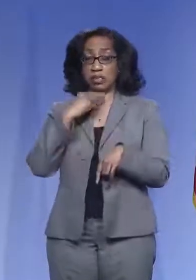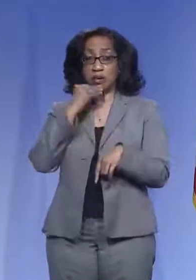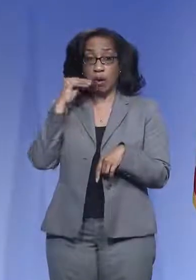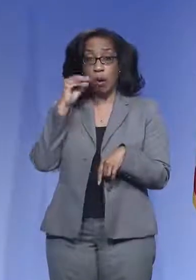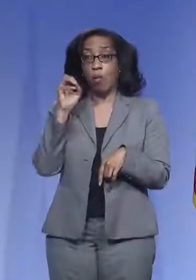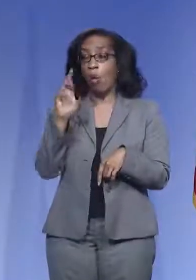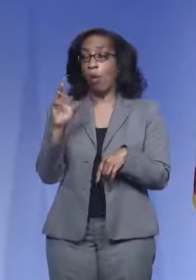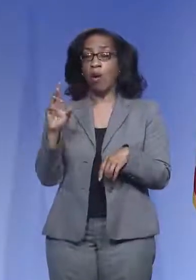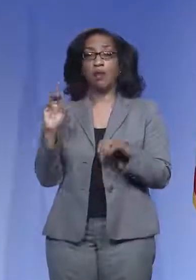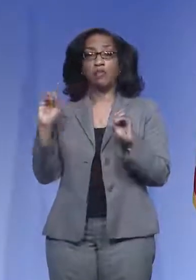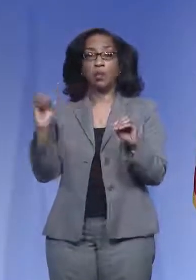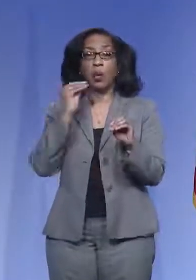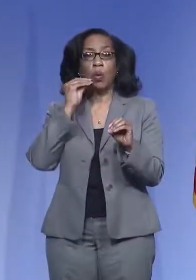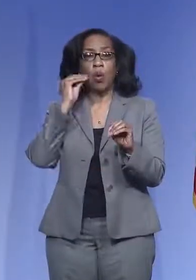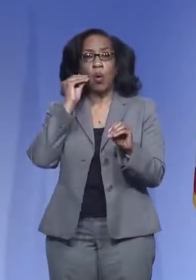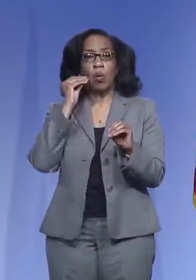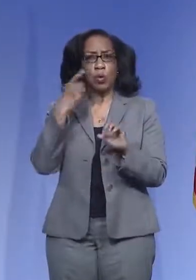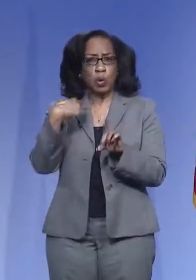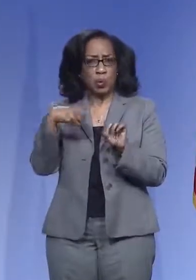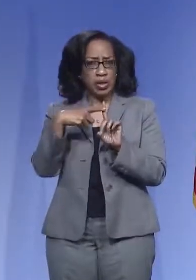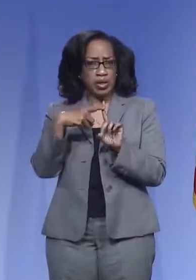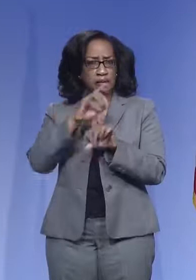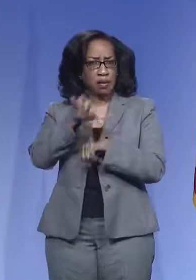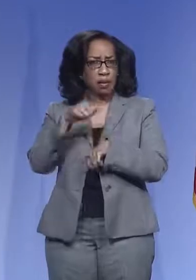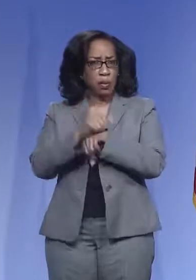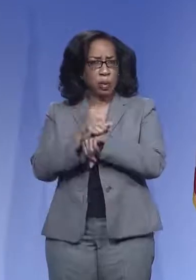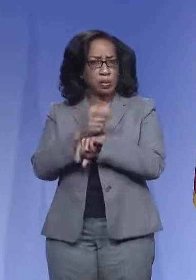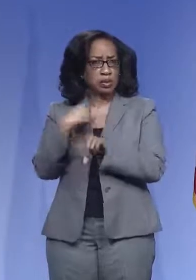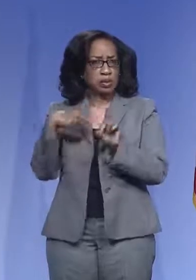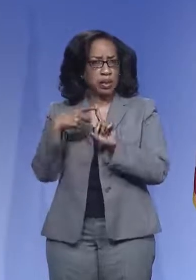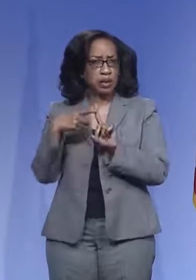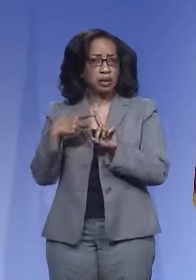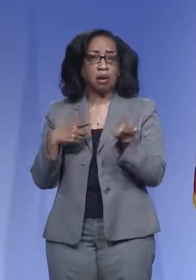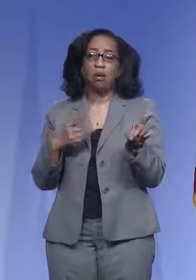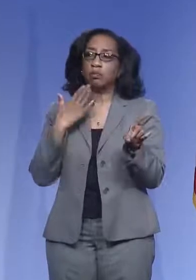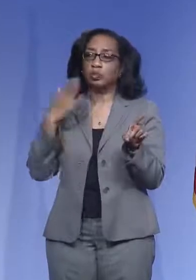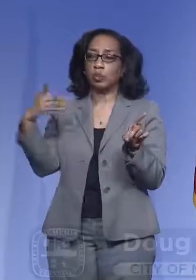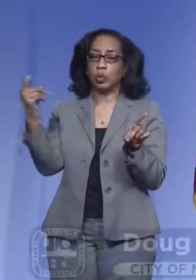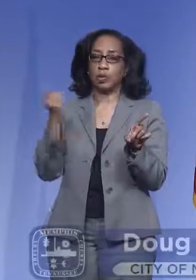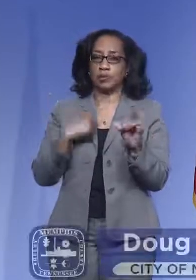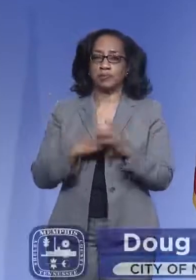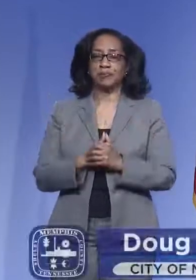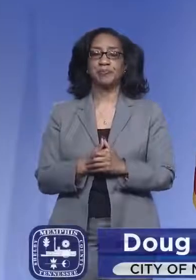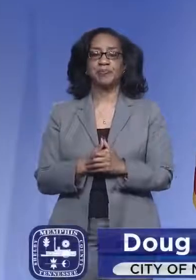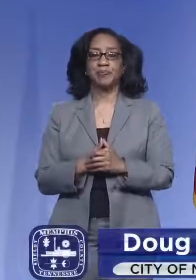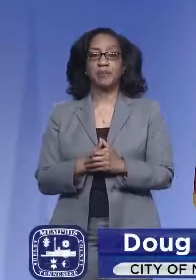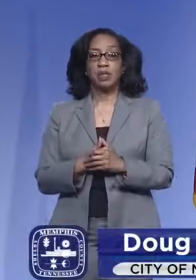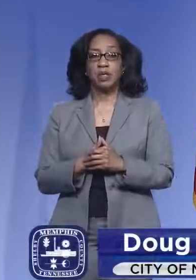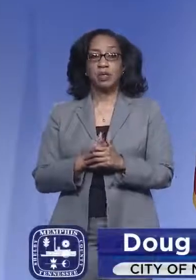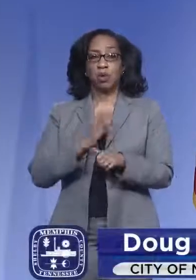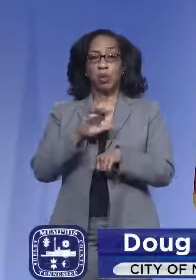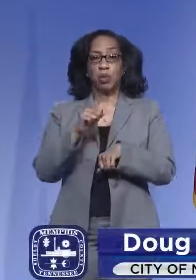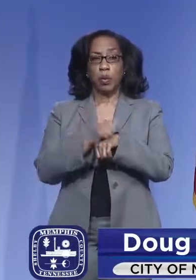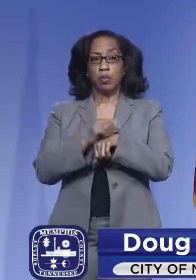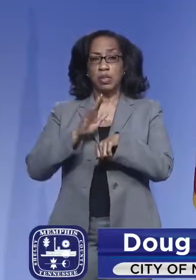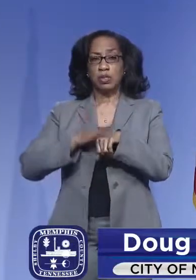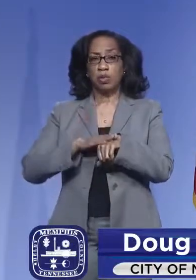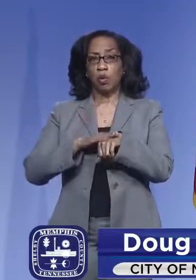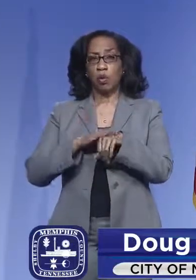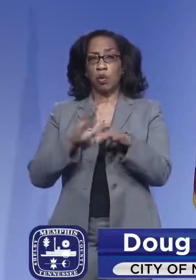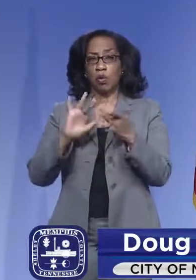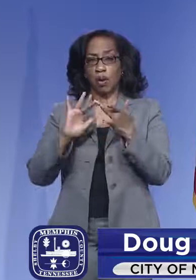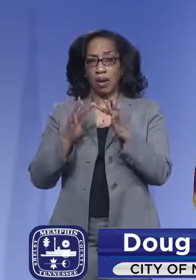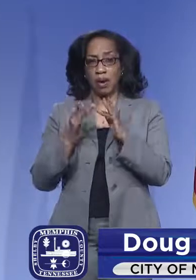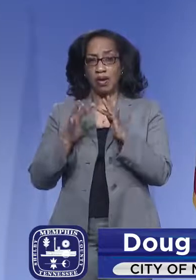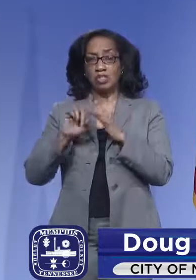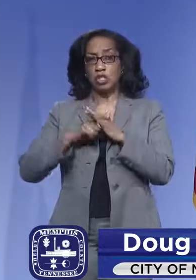be able to begin booking appointments? That's a good question. So we'll look to have our appointments up and online by Thursday. So I